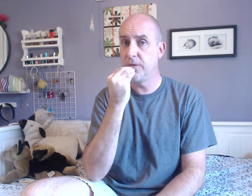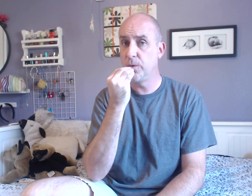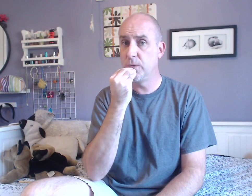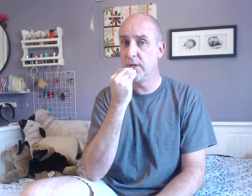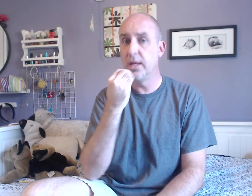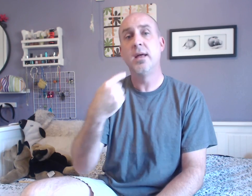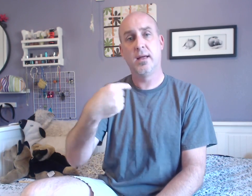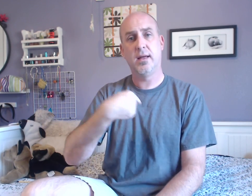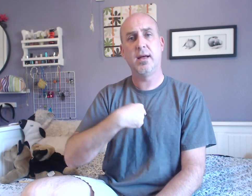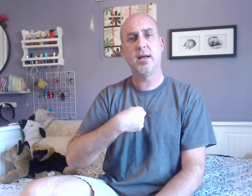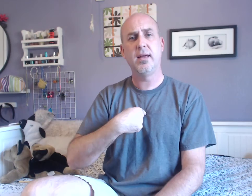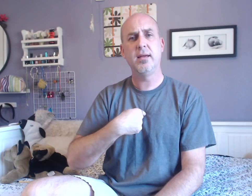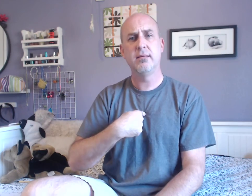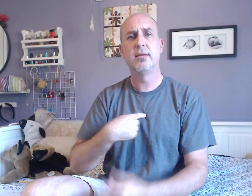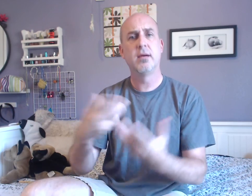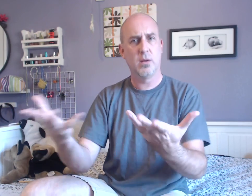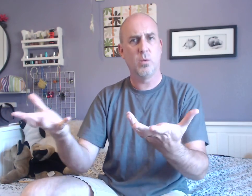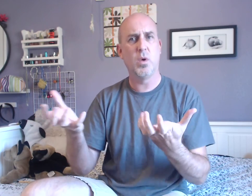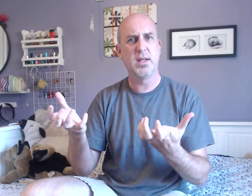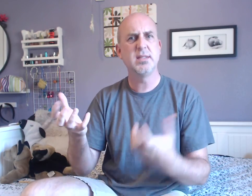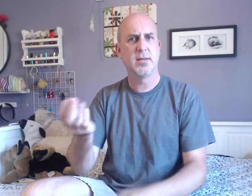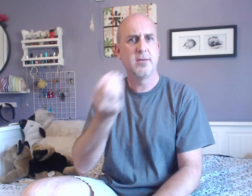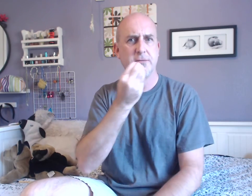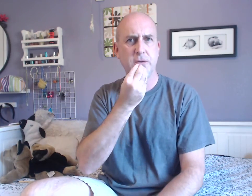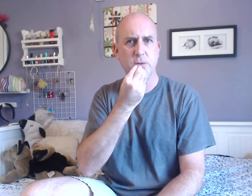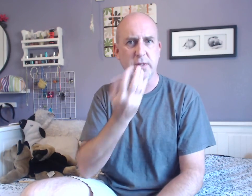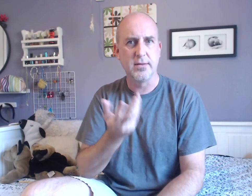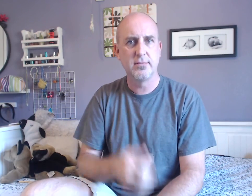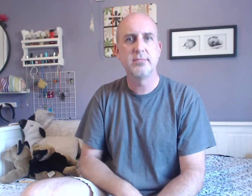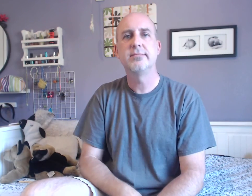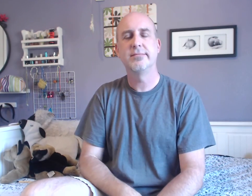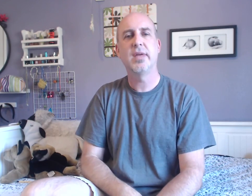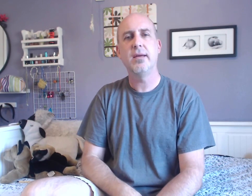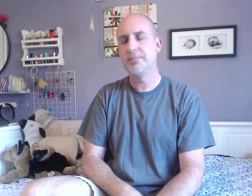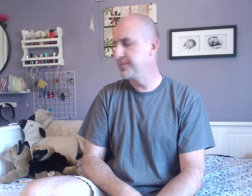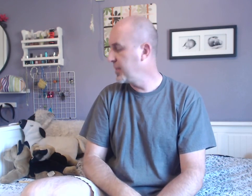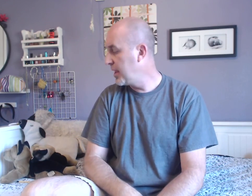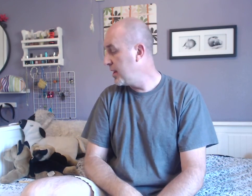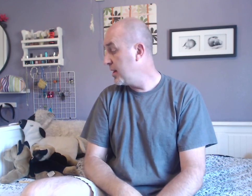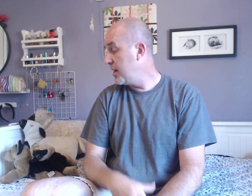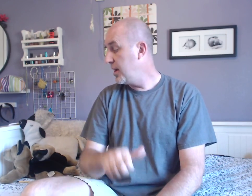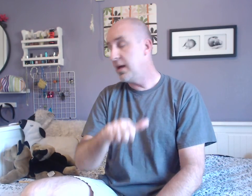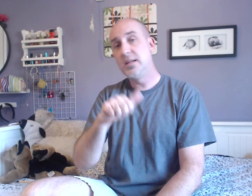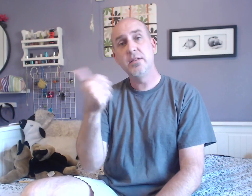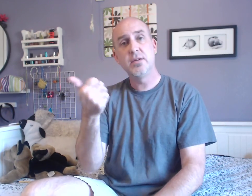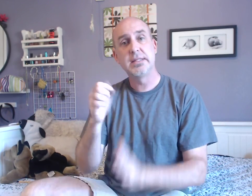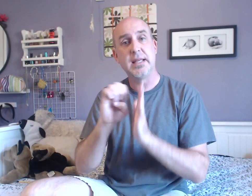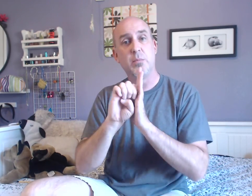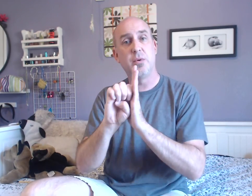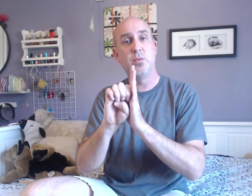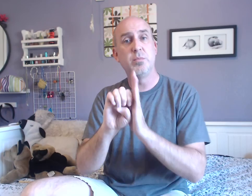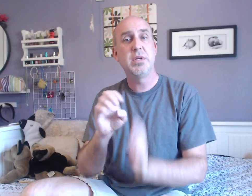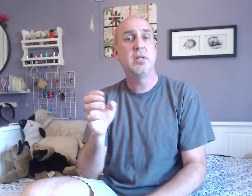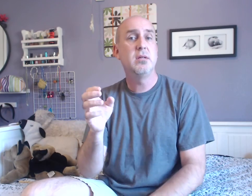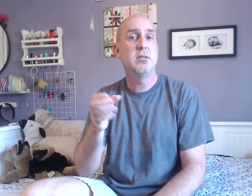Food. I want food. Okay? Another example would be